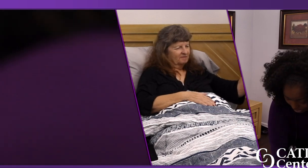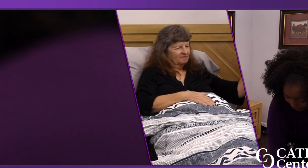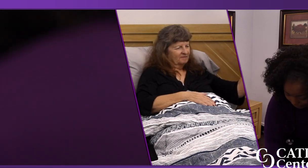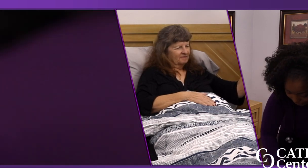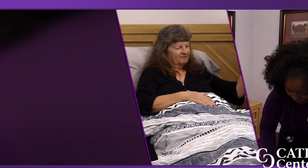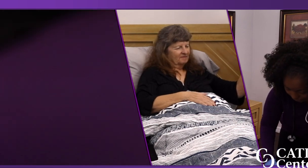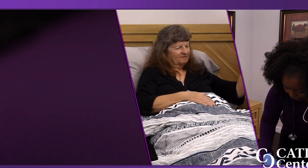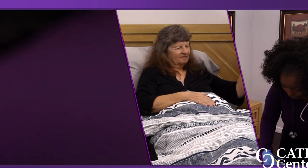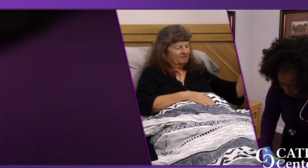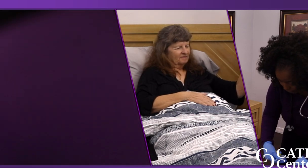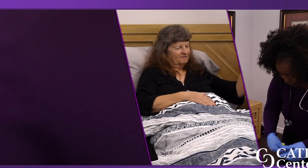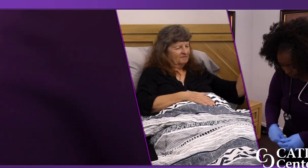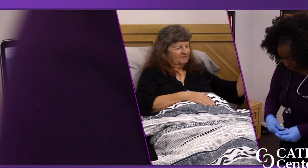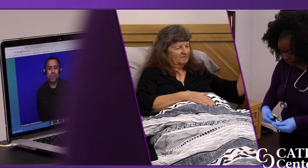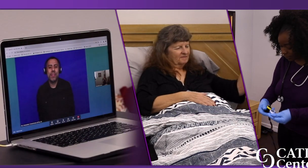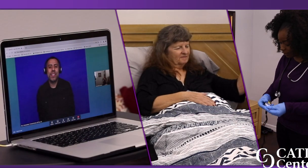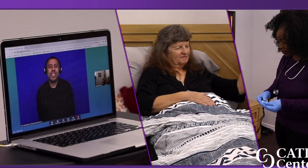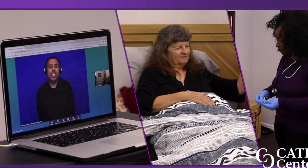It is different, yep."